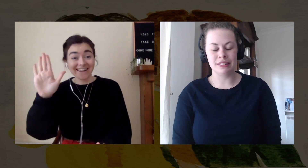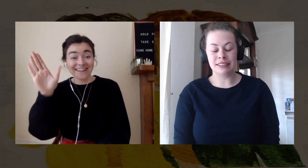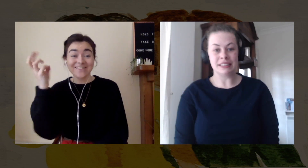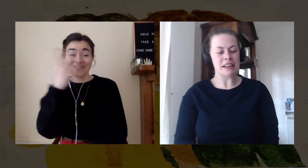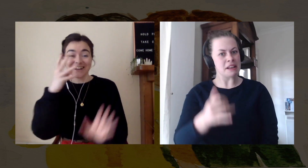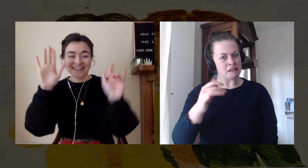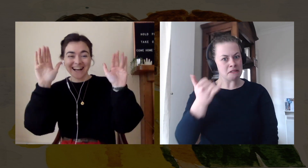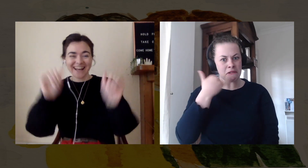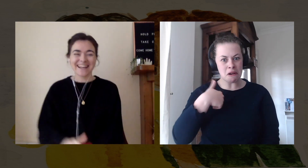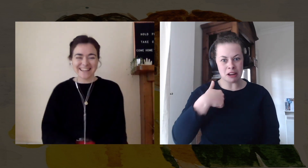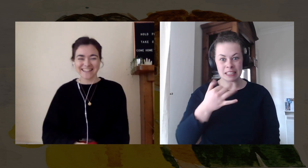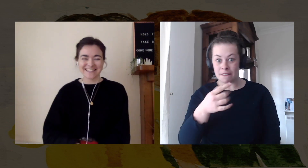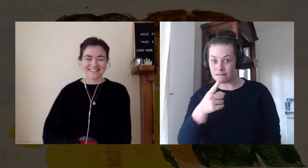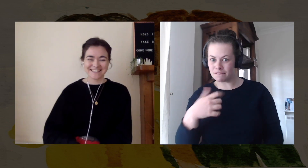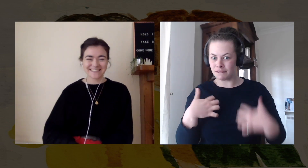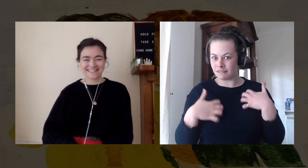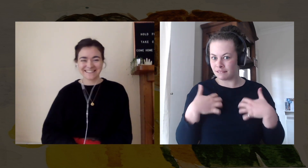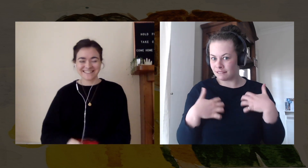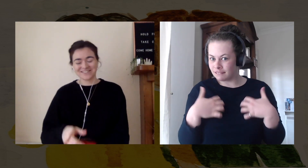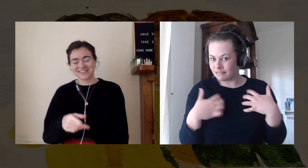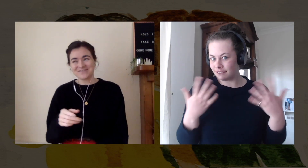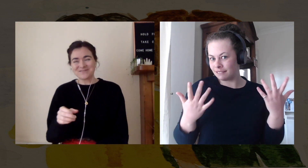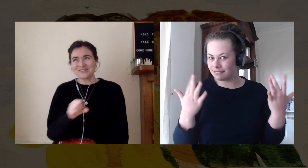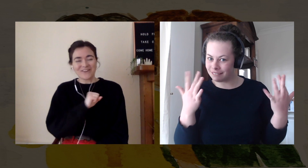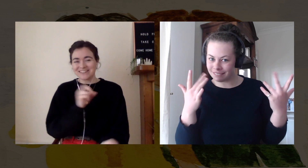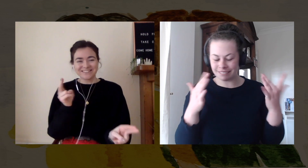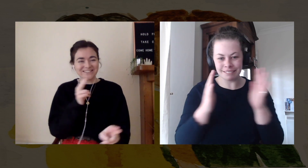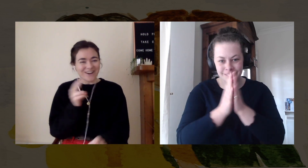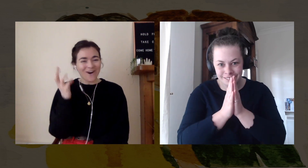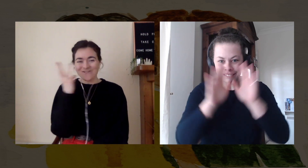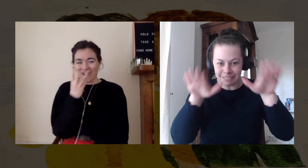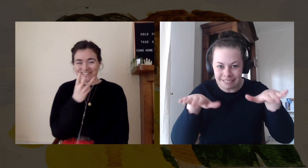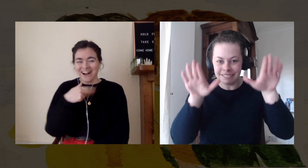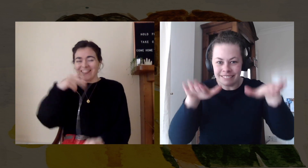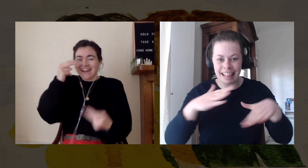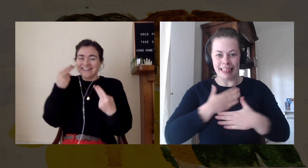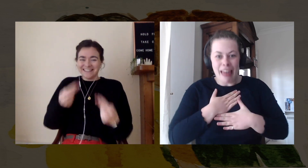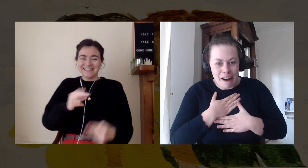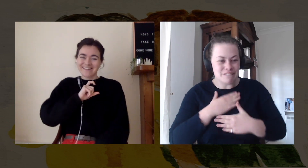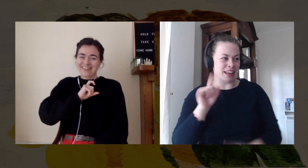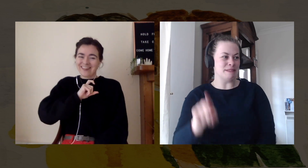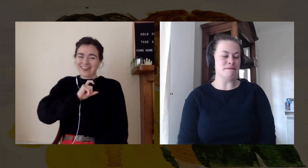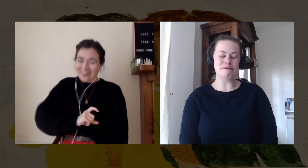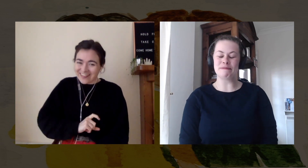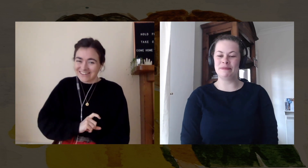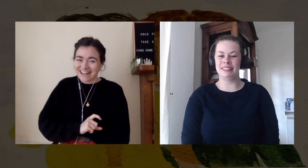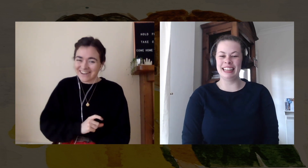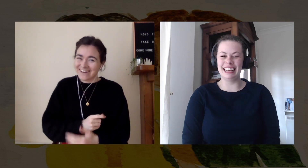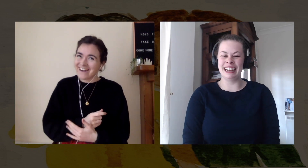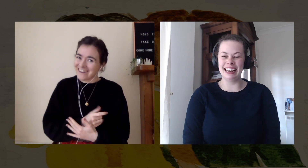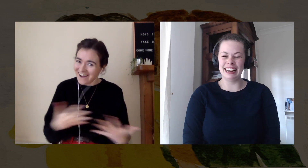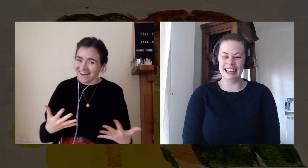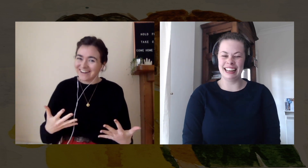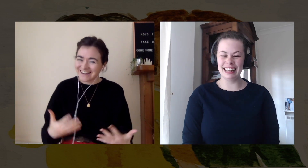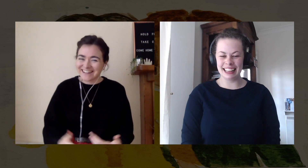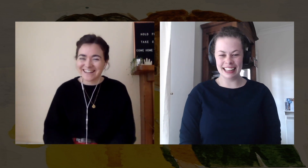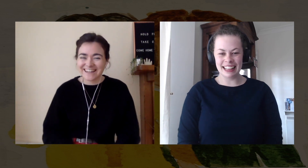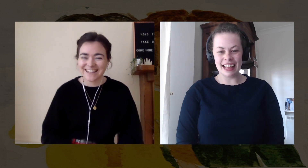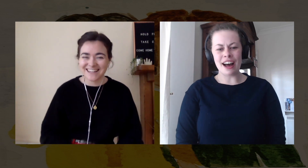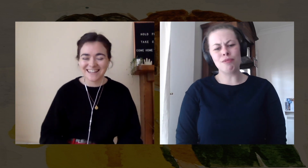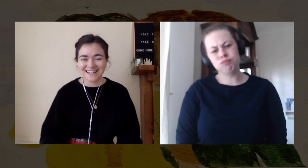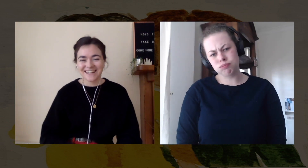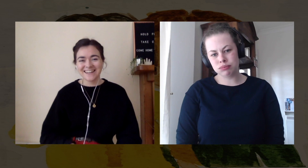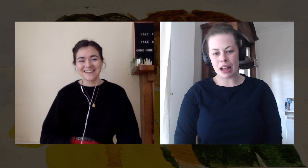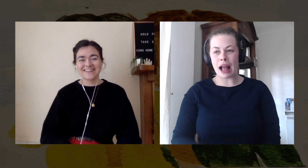Yeah, clearly panda, not panda, listening. panda. I think I need to bring my confidence levels down about 7,000. I don't know. I mean,